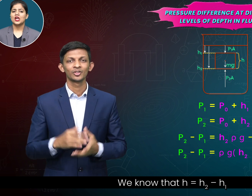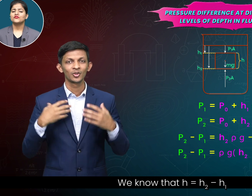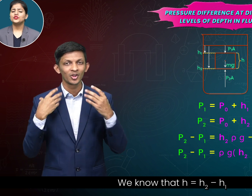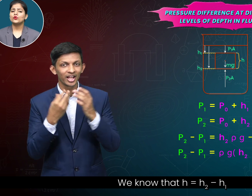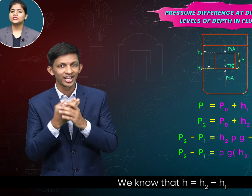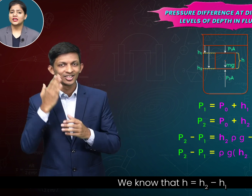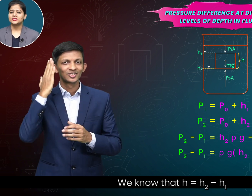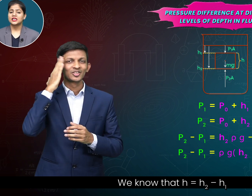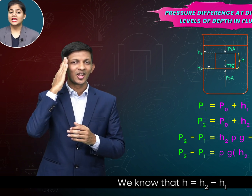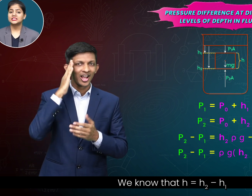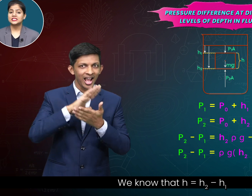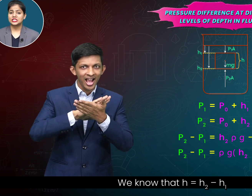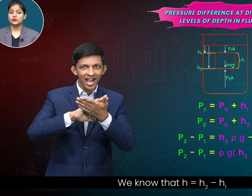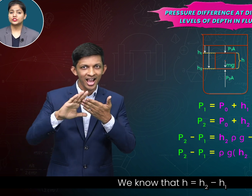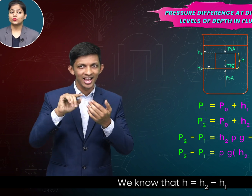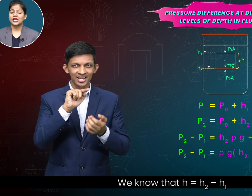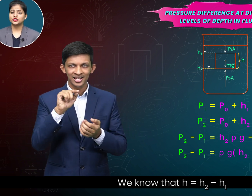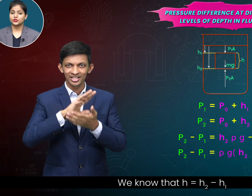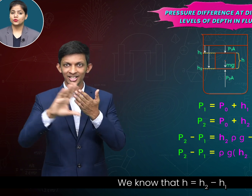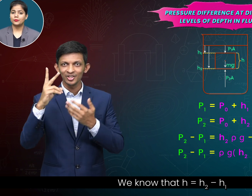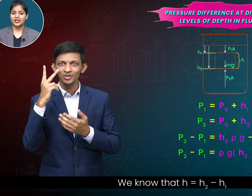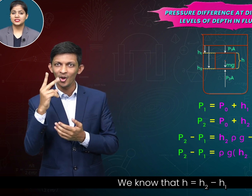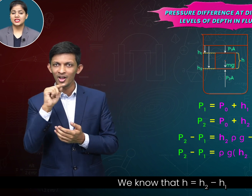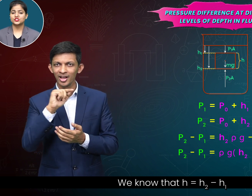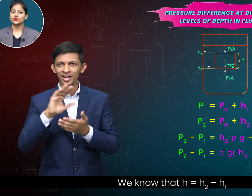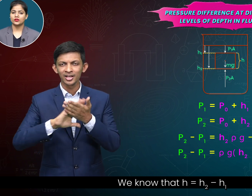We know that h is equal to h2 minus h1.